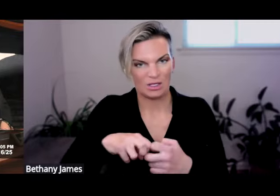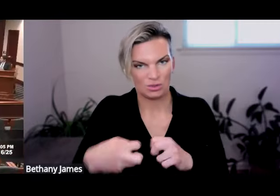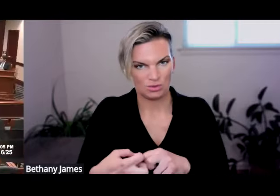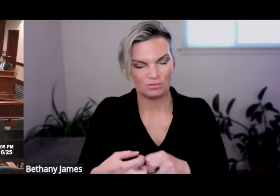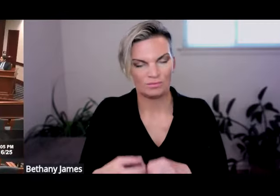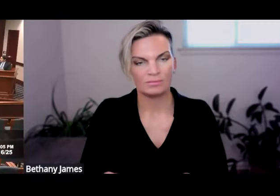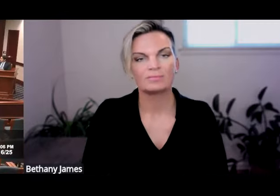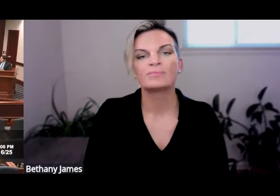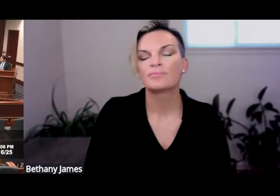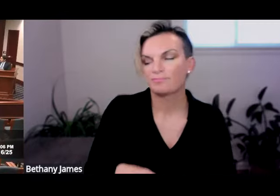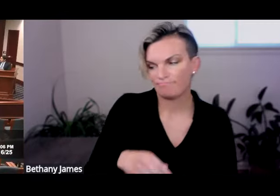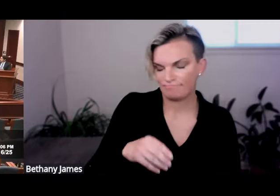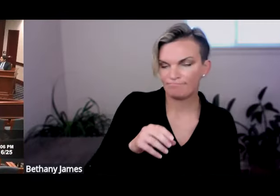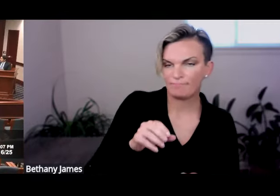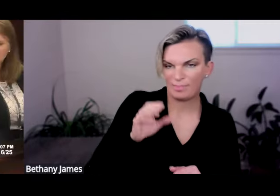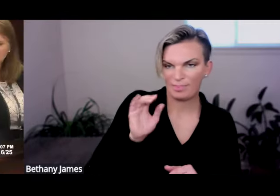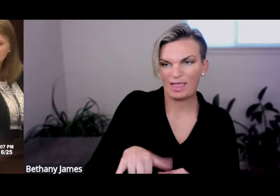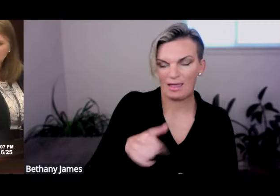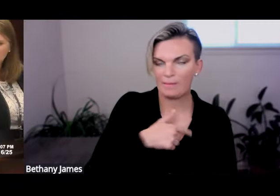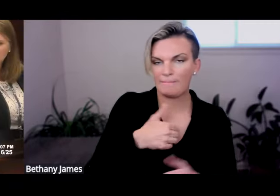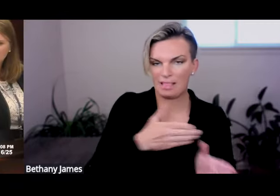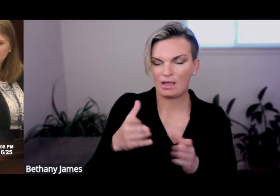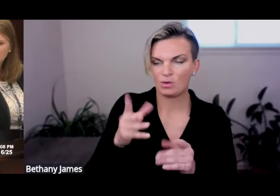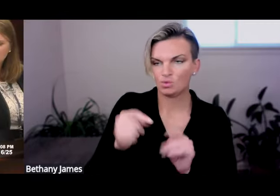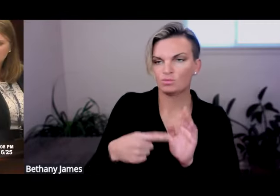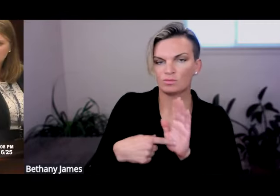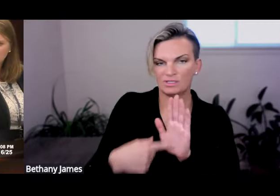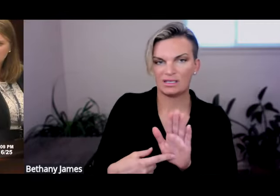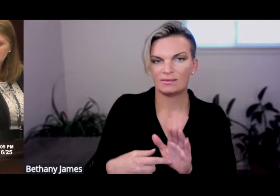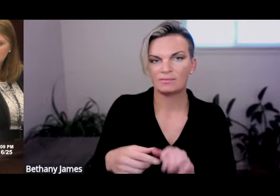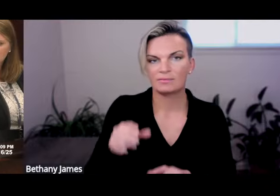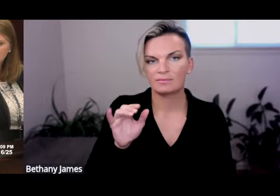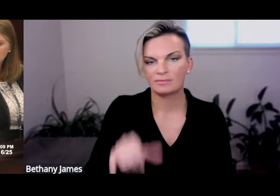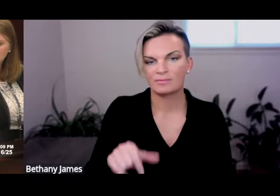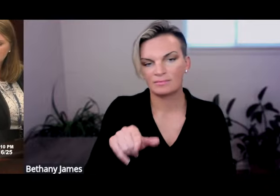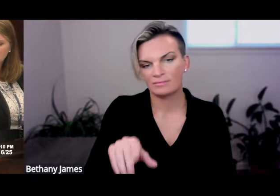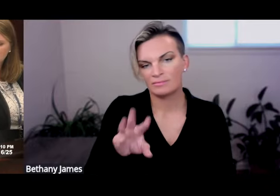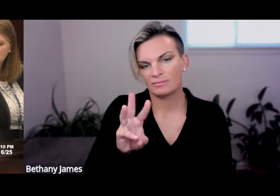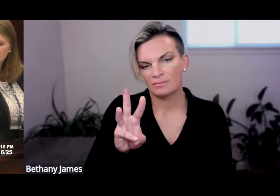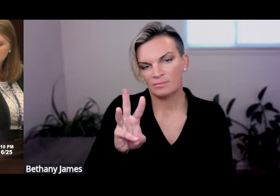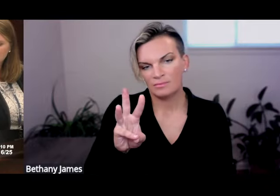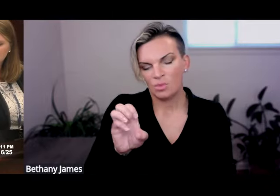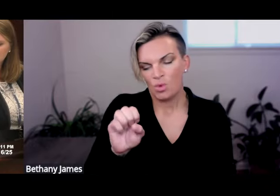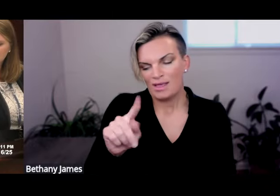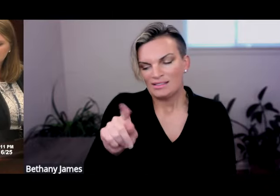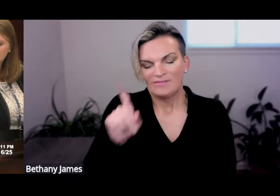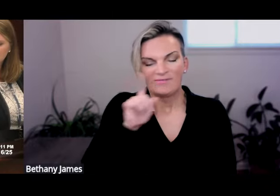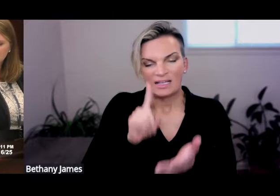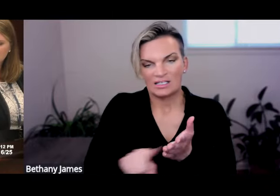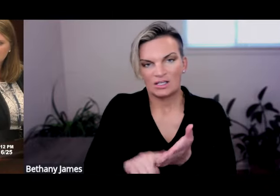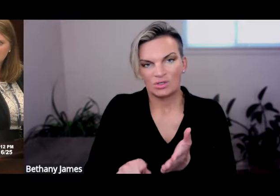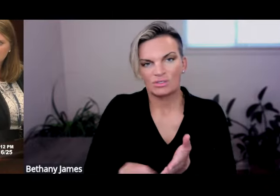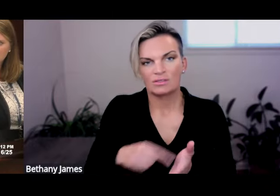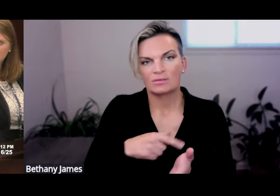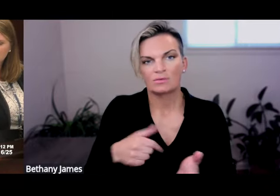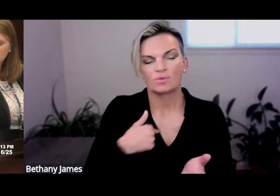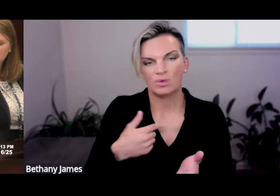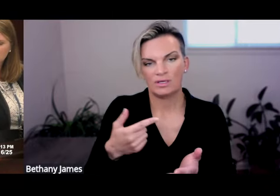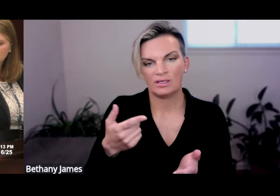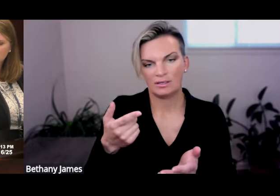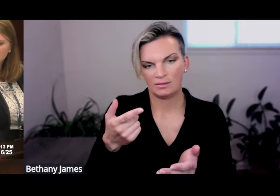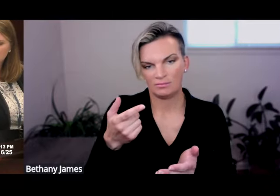to you as well. We have taken everything that we've done with the West investigation and have tried to basically reduce it to writing. So